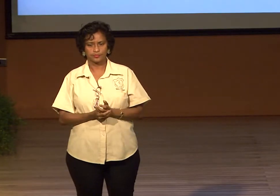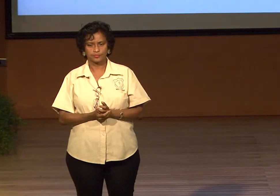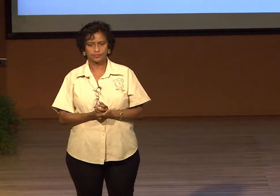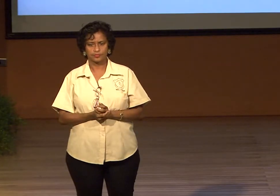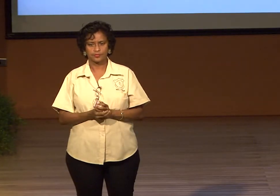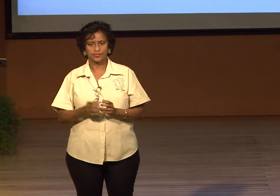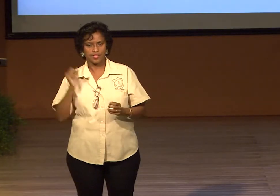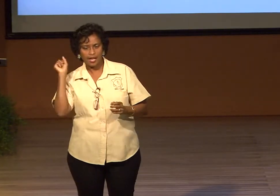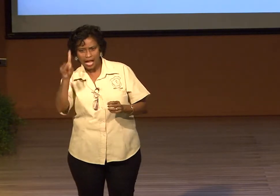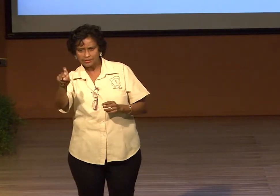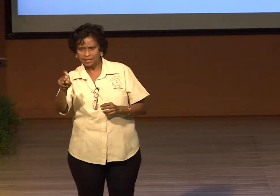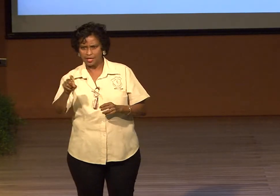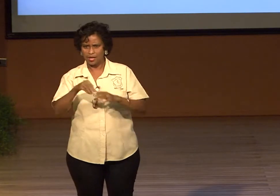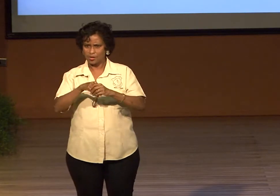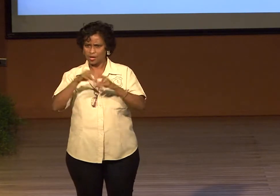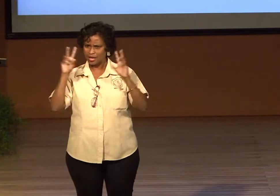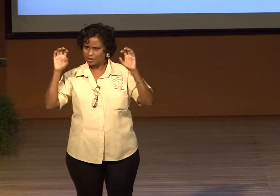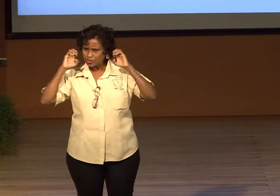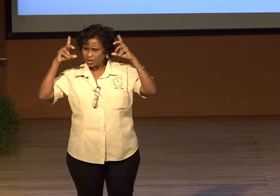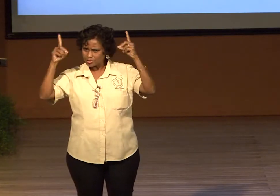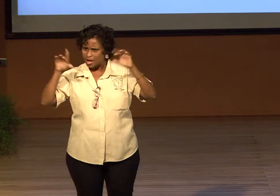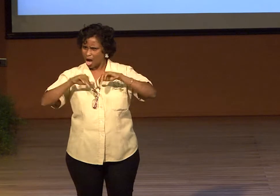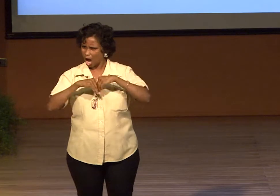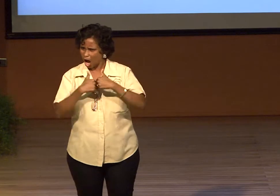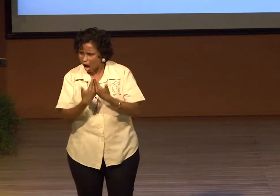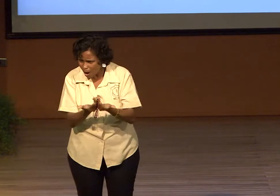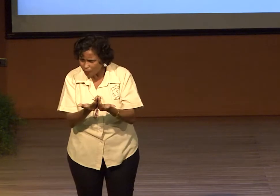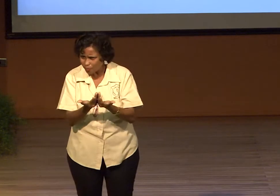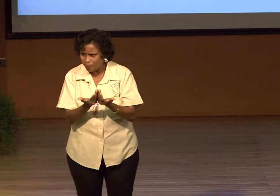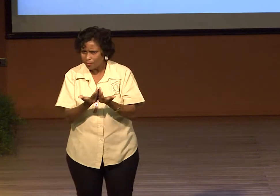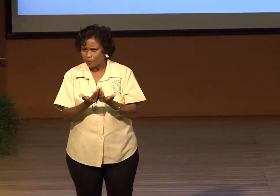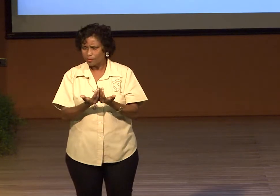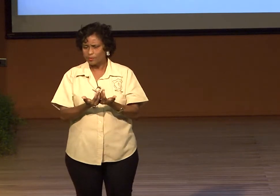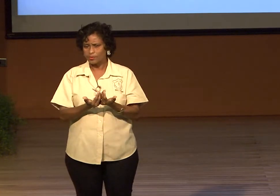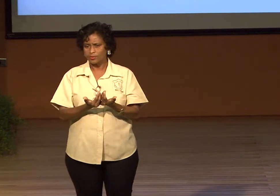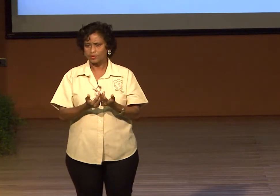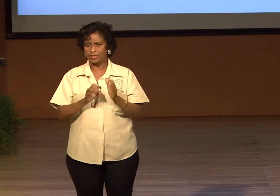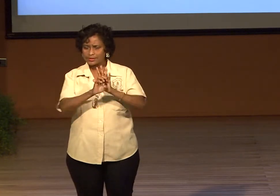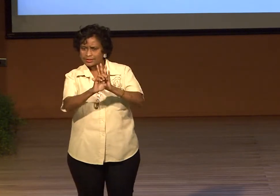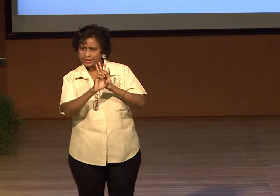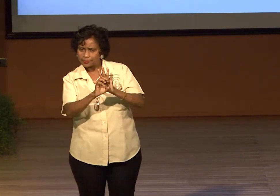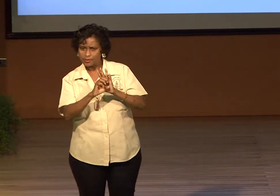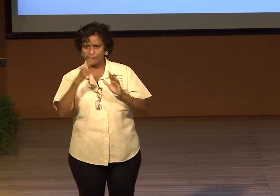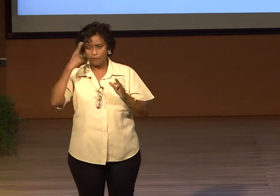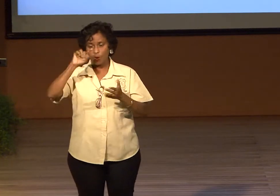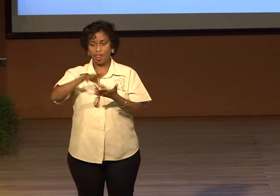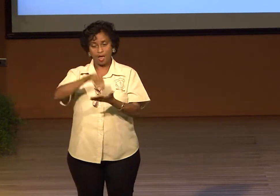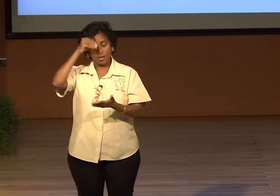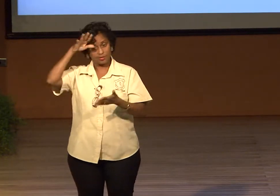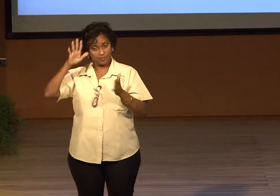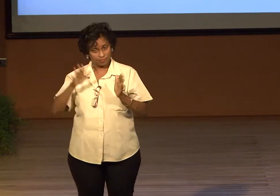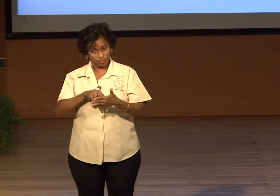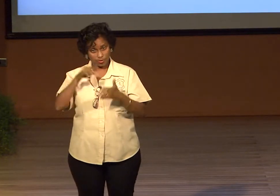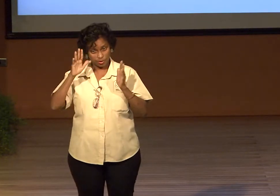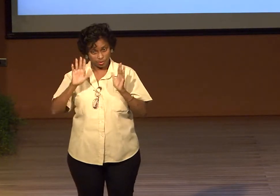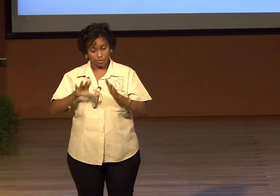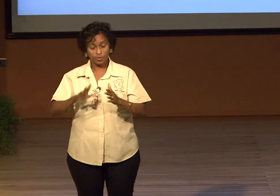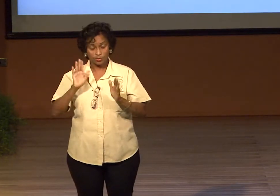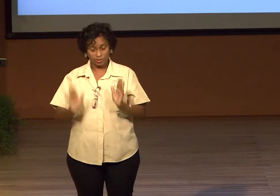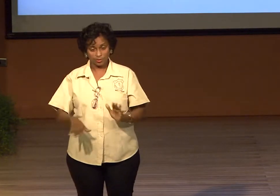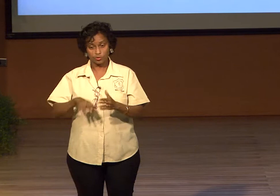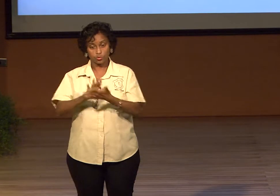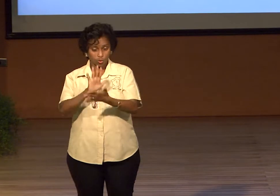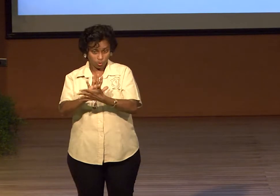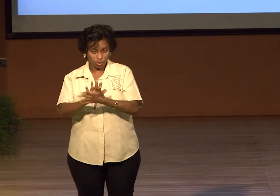educational institution where a student, in order to get an accommodation, you must submit a medical? We only work with